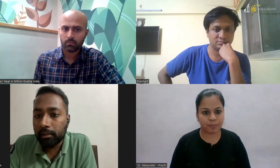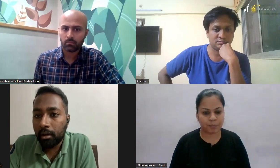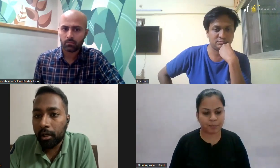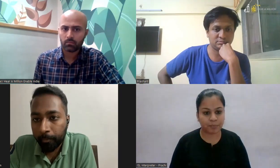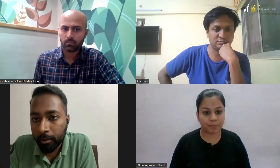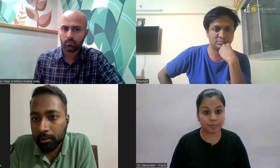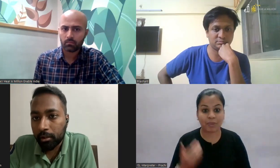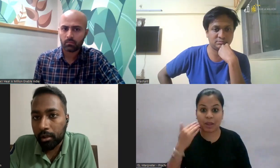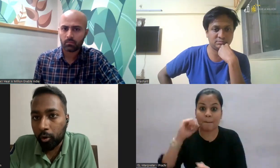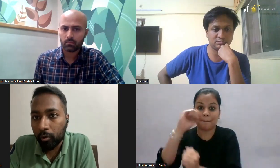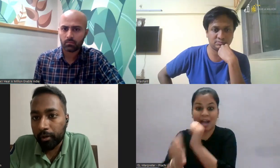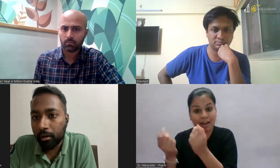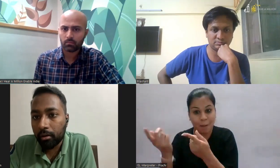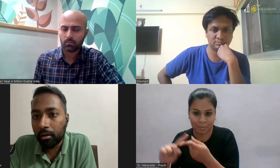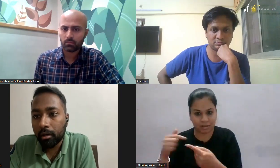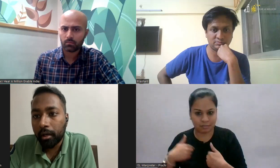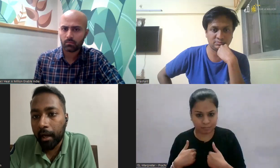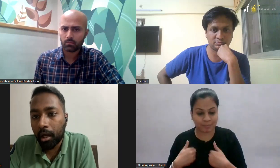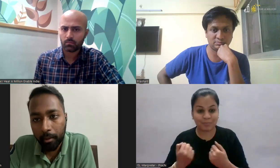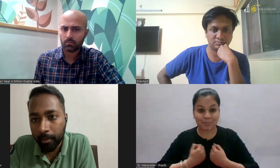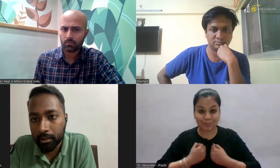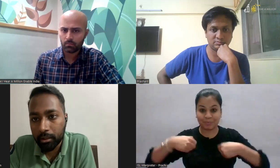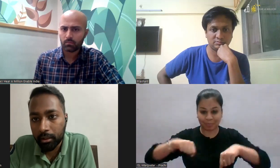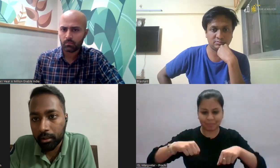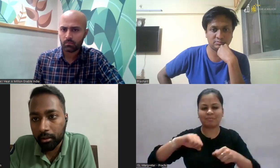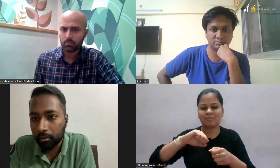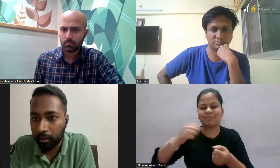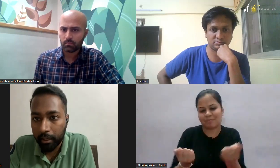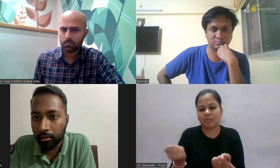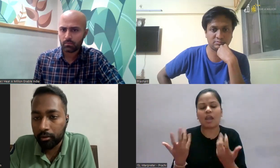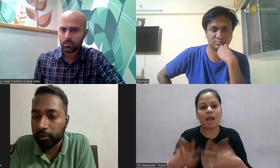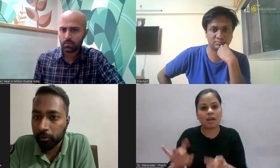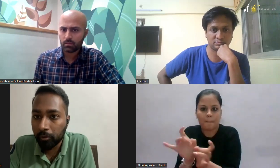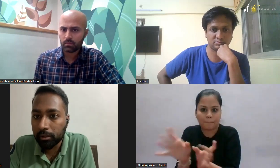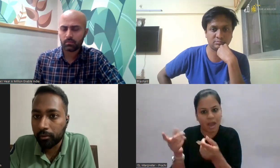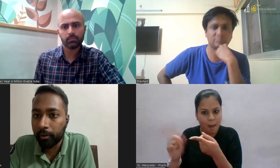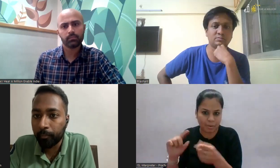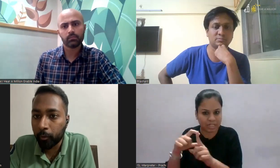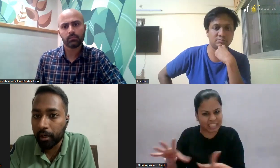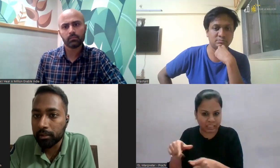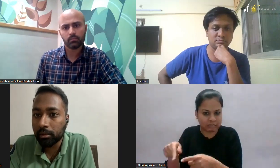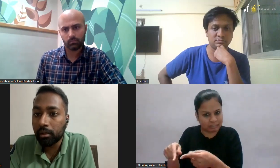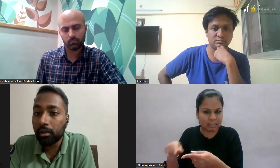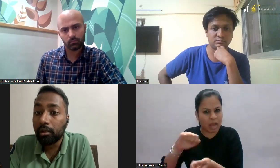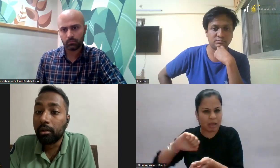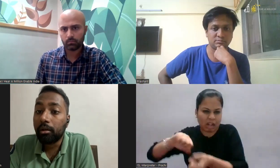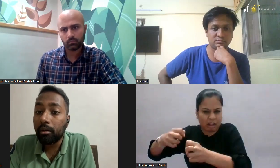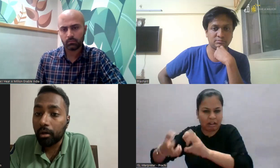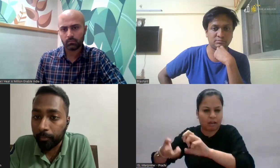when accident happens, your vehicle get damaged, right? Insurance company provides